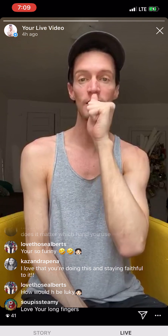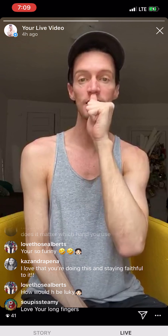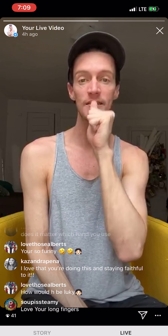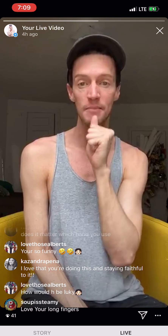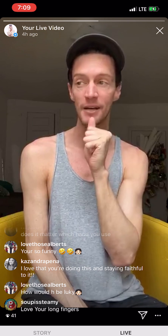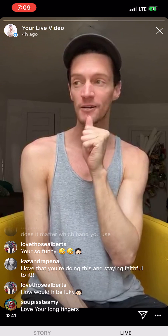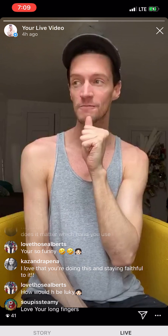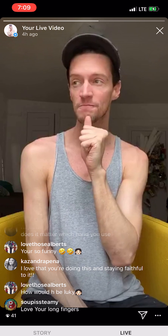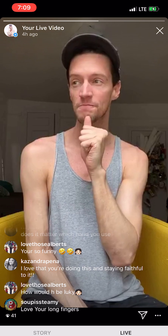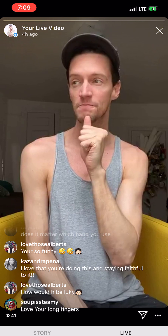To bear.